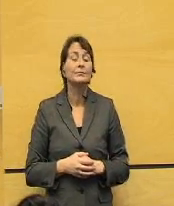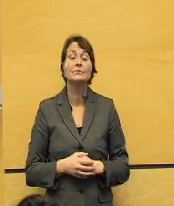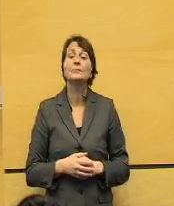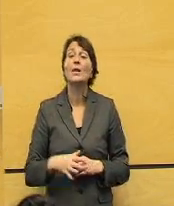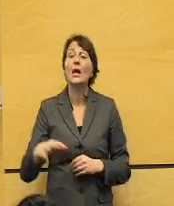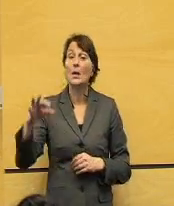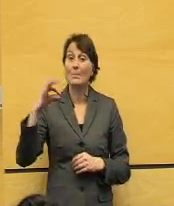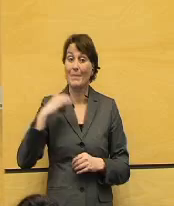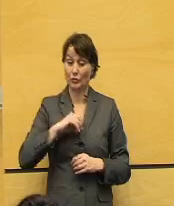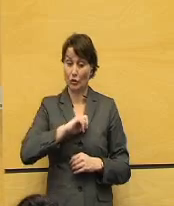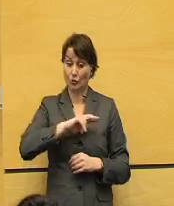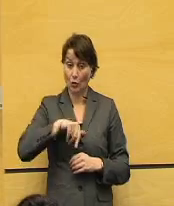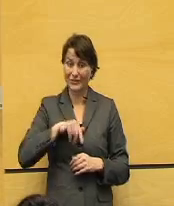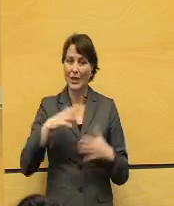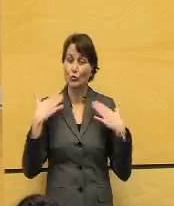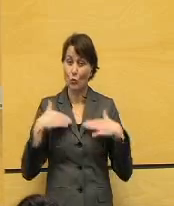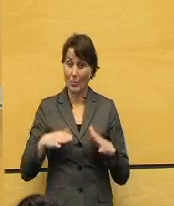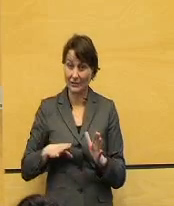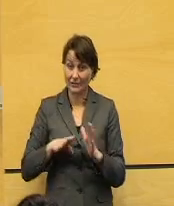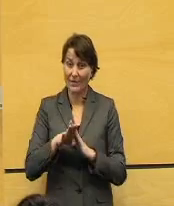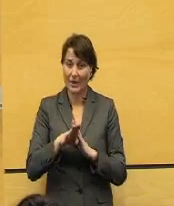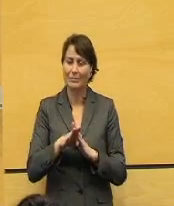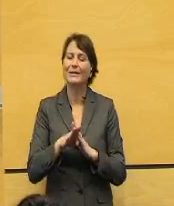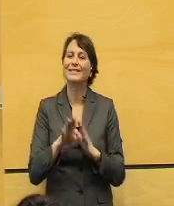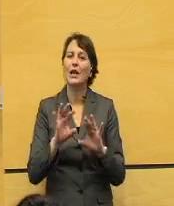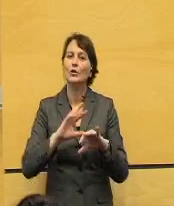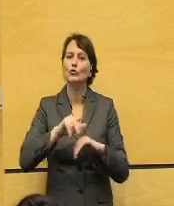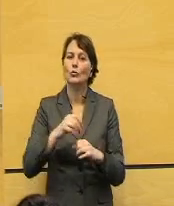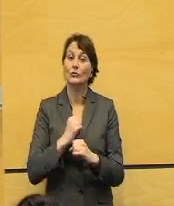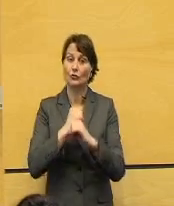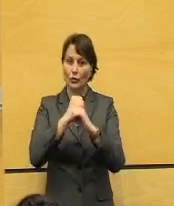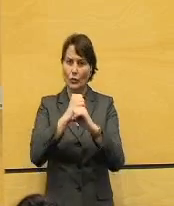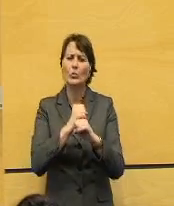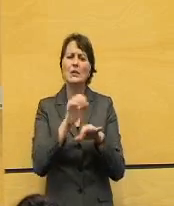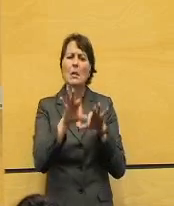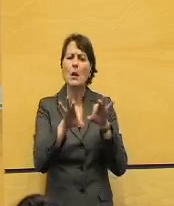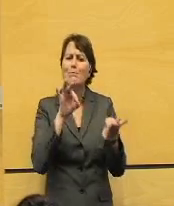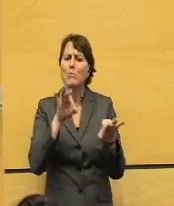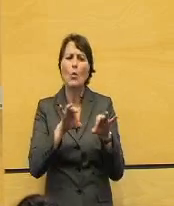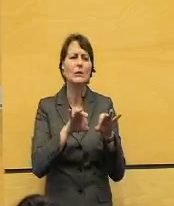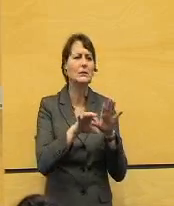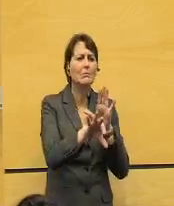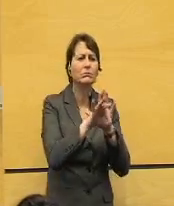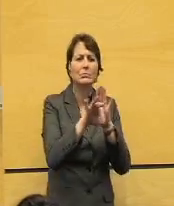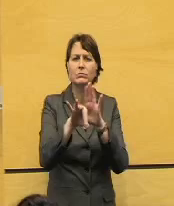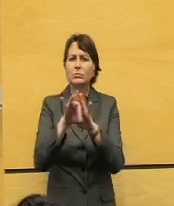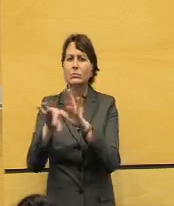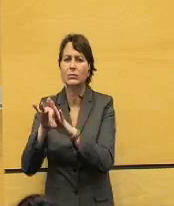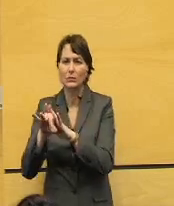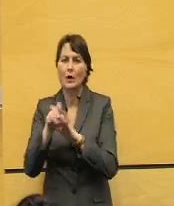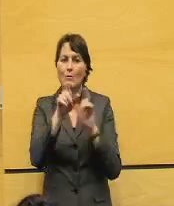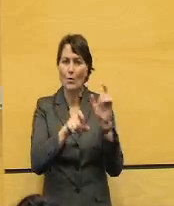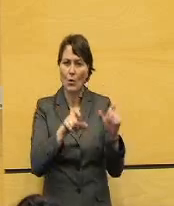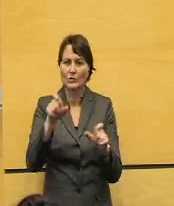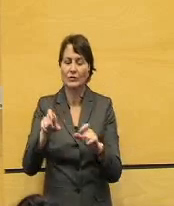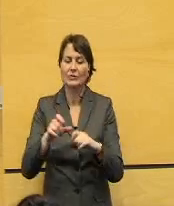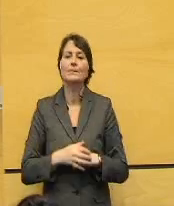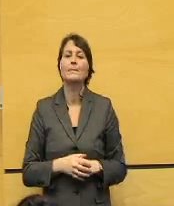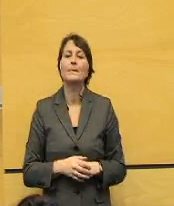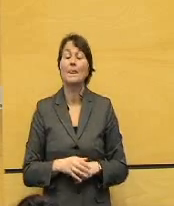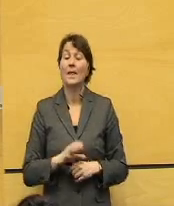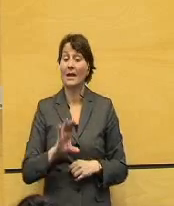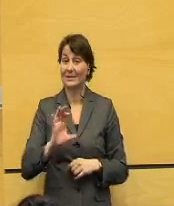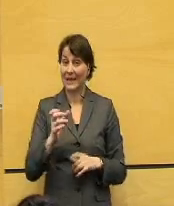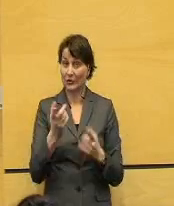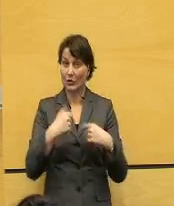Development and Human Security and appointed by the Prime Minister. The National Committee is mandated to meet at